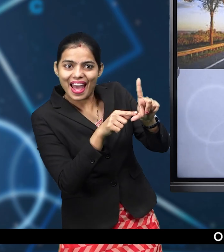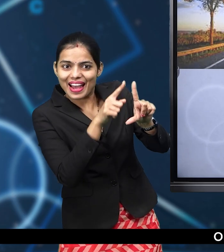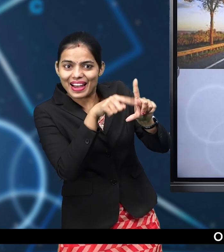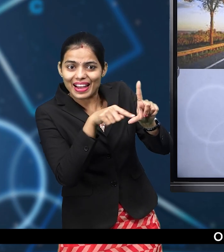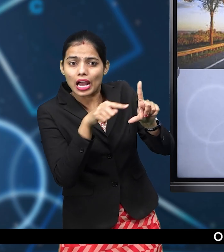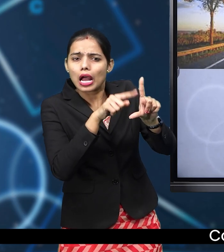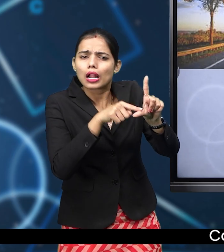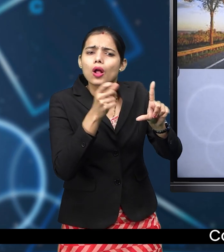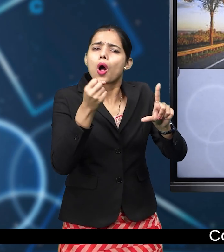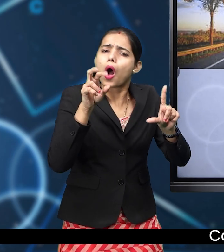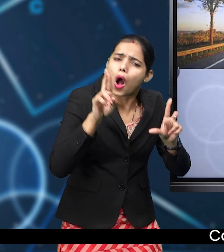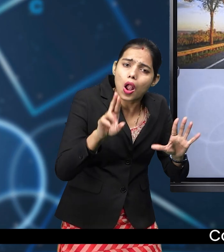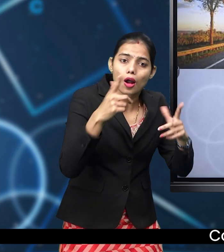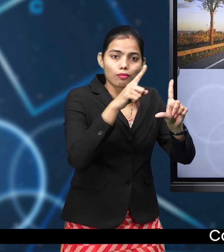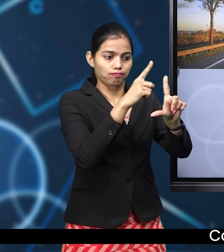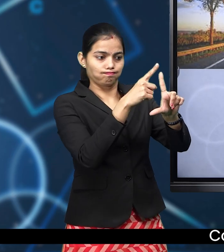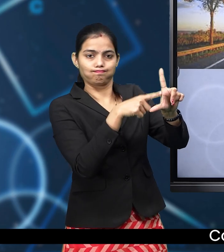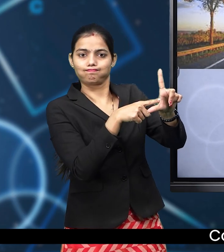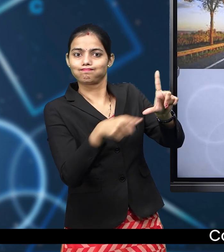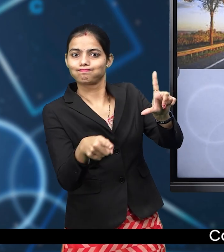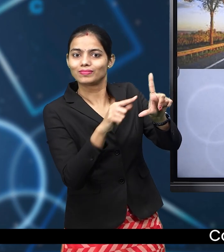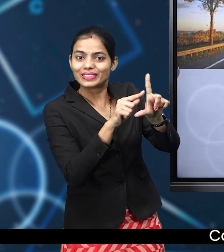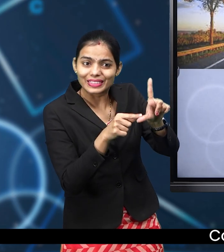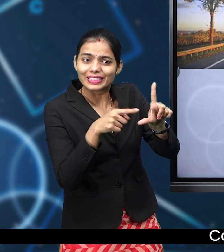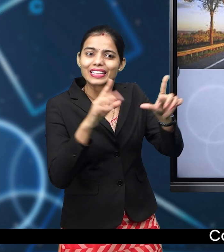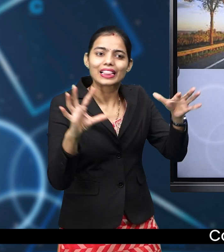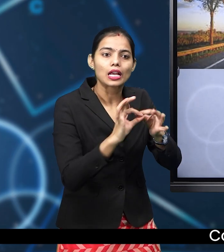or the right angle corner of a square.